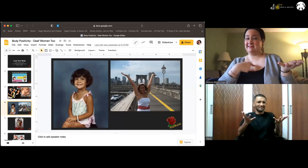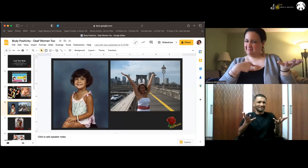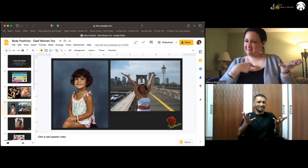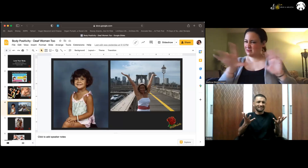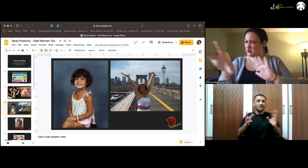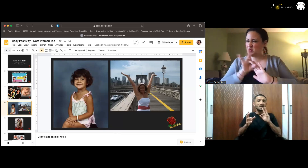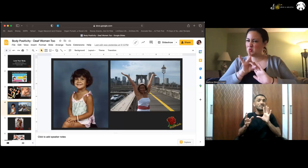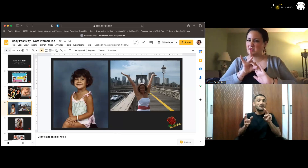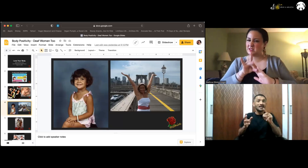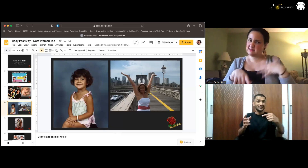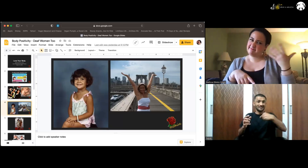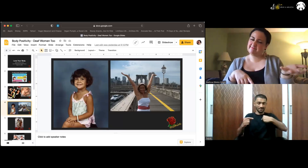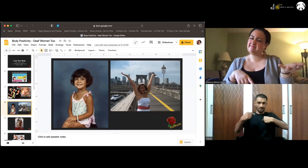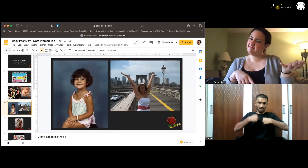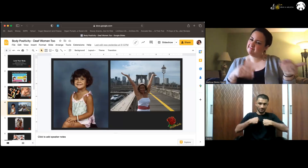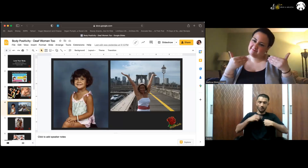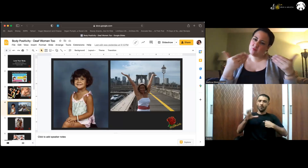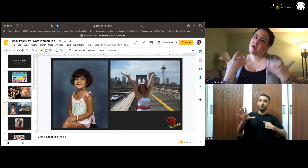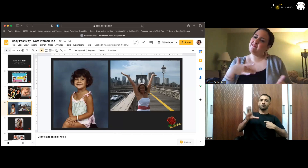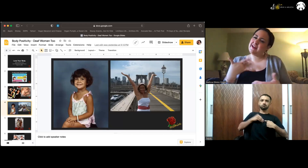I was trying to make a balance,